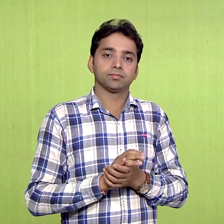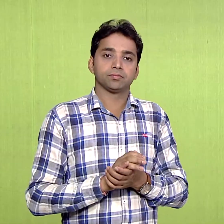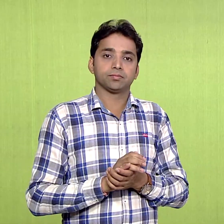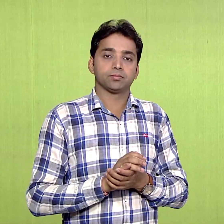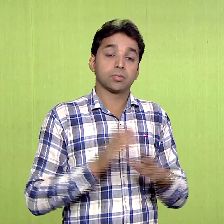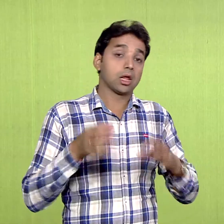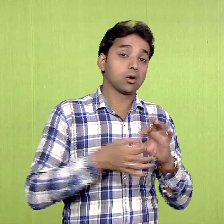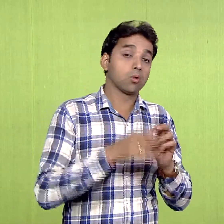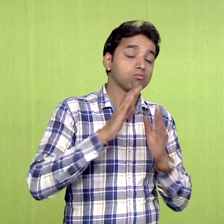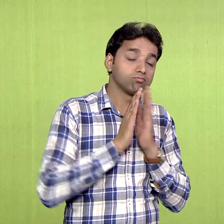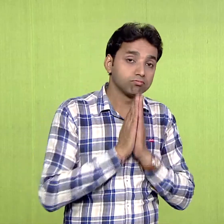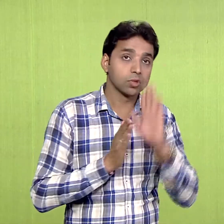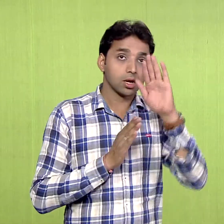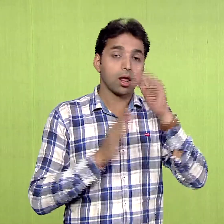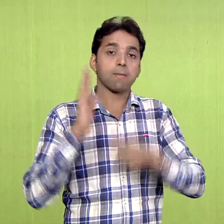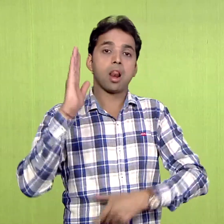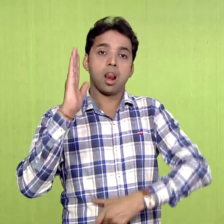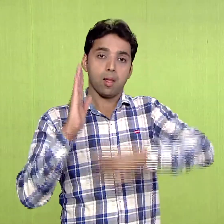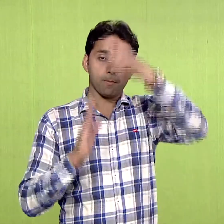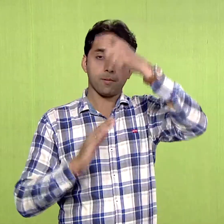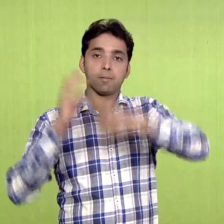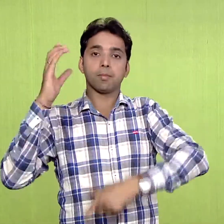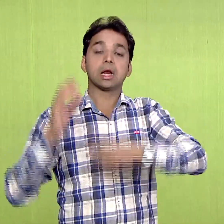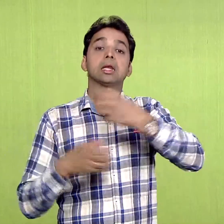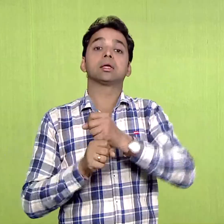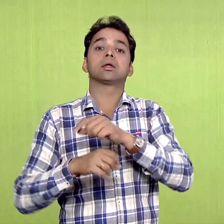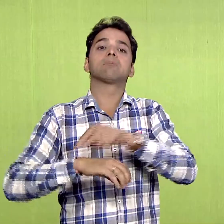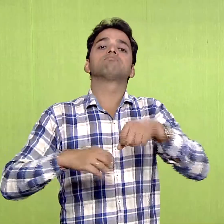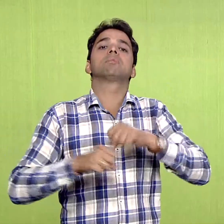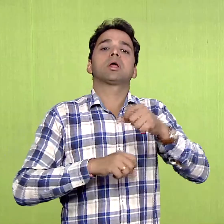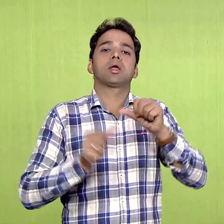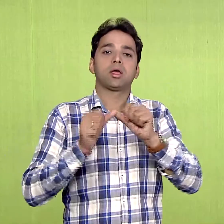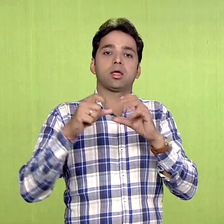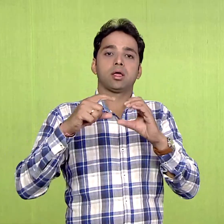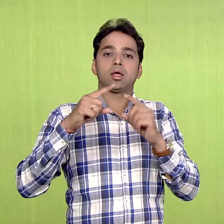to temple building activity of the Indian subcontinent.